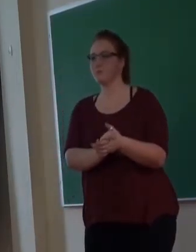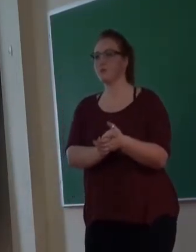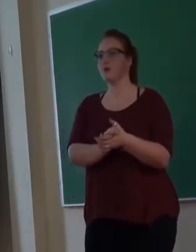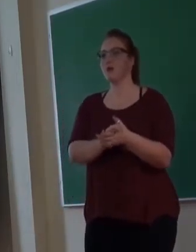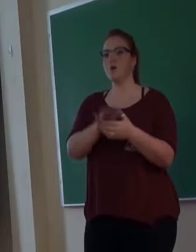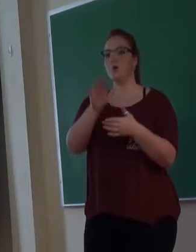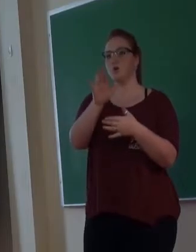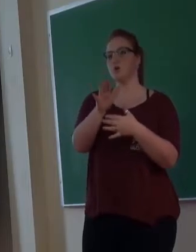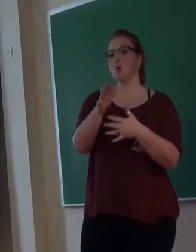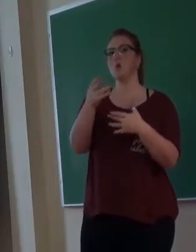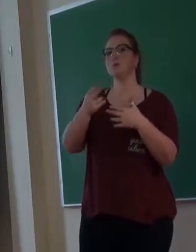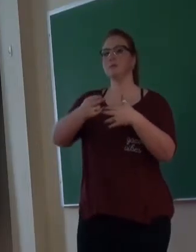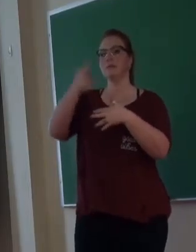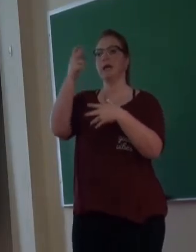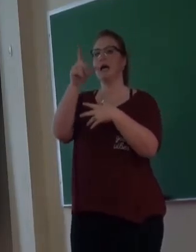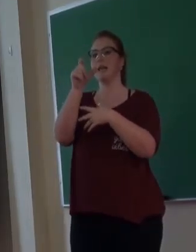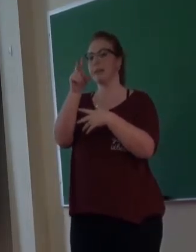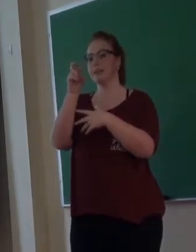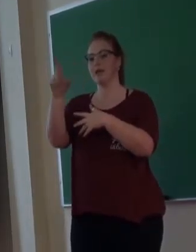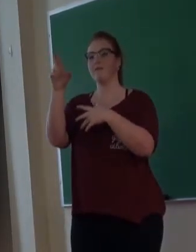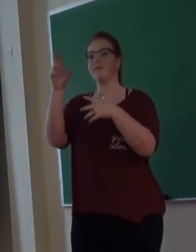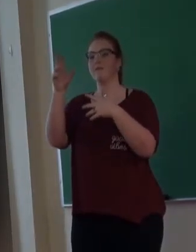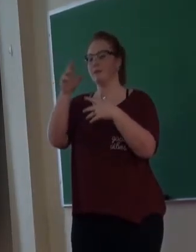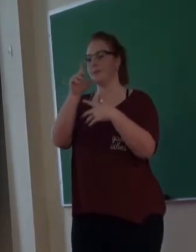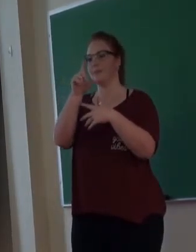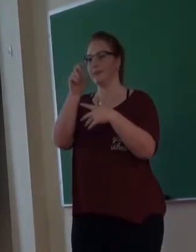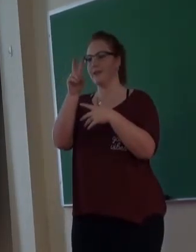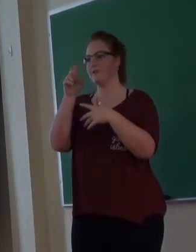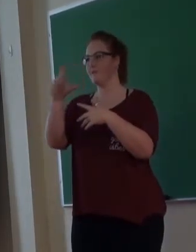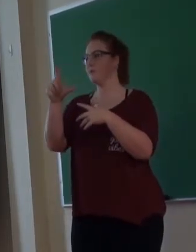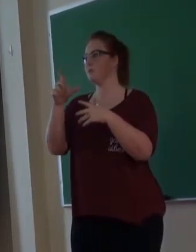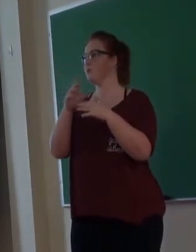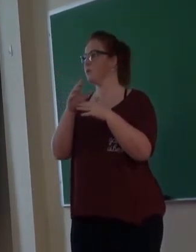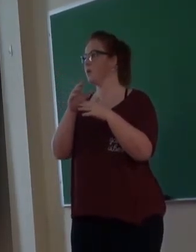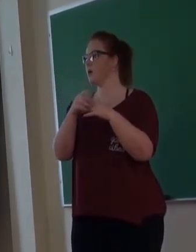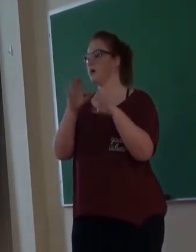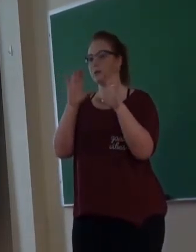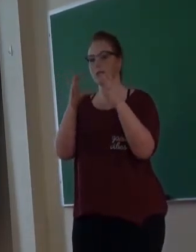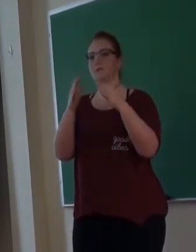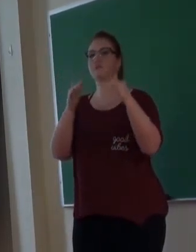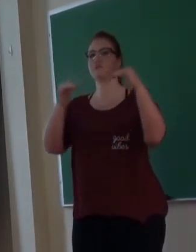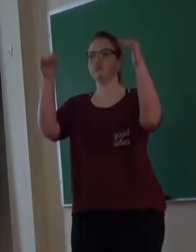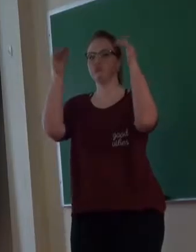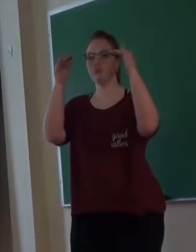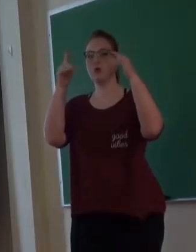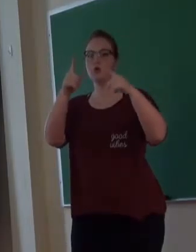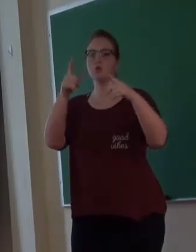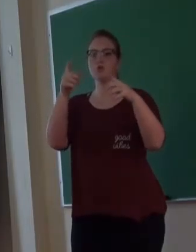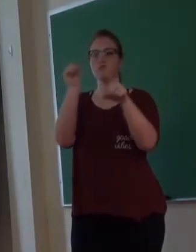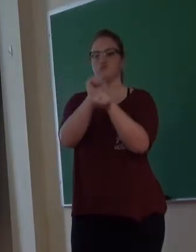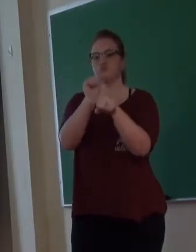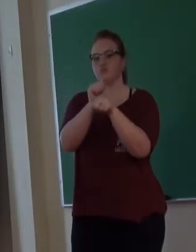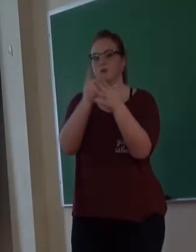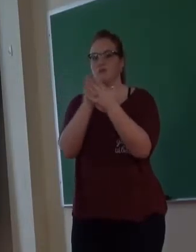level courses, you're doing some real life hands-on projects, one being demonstrated